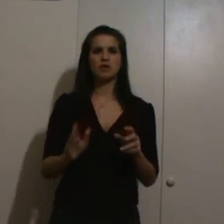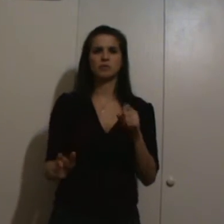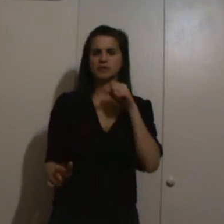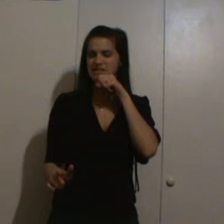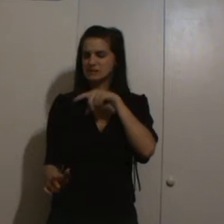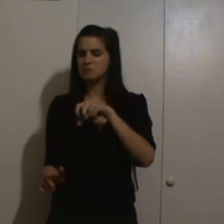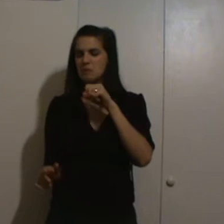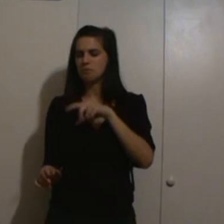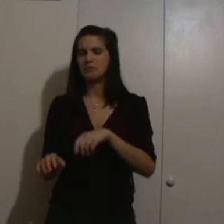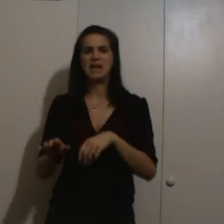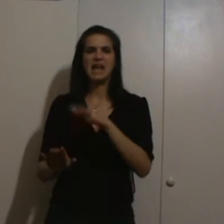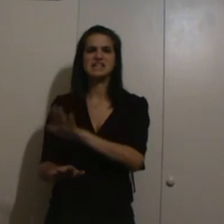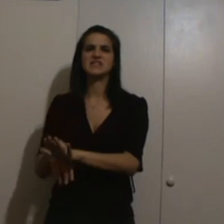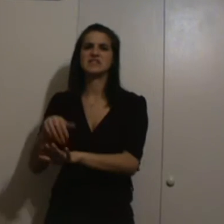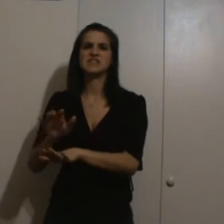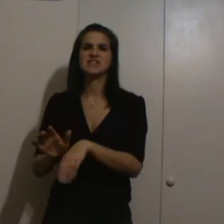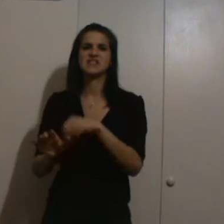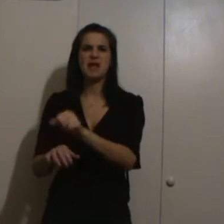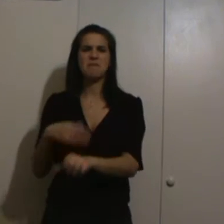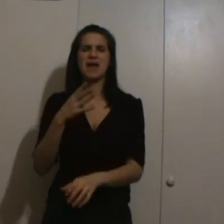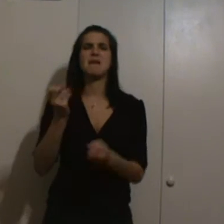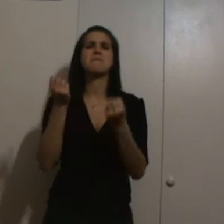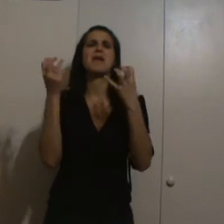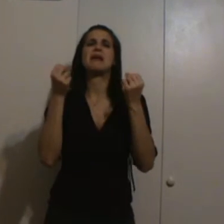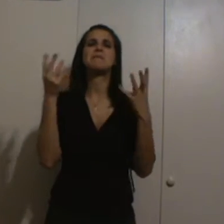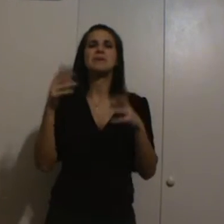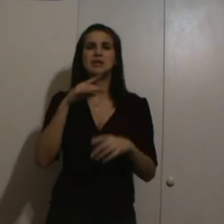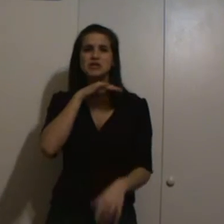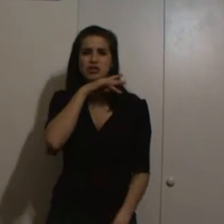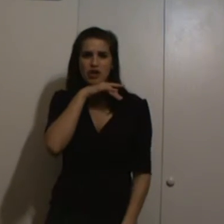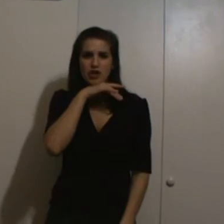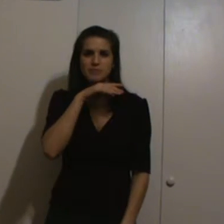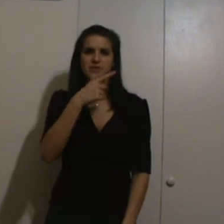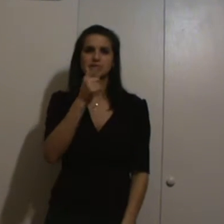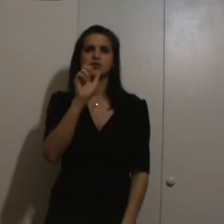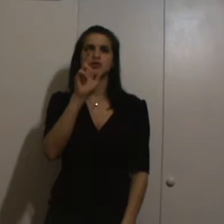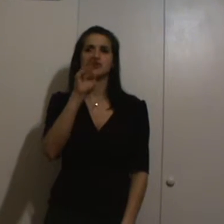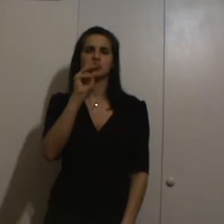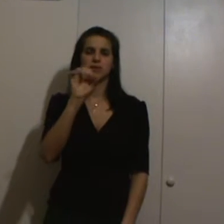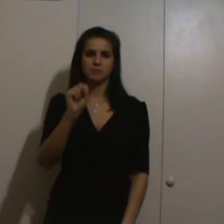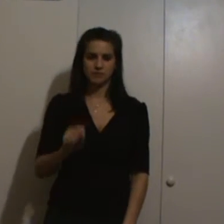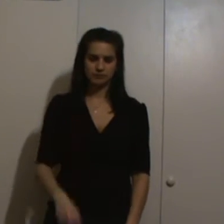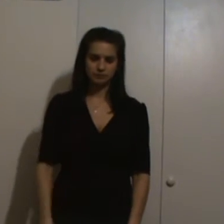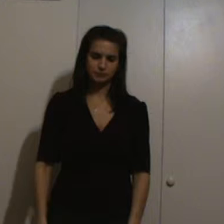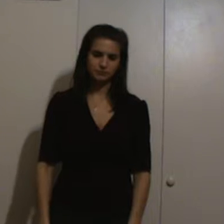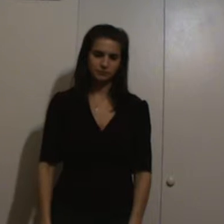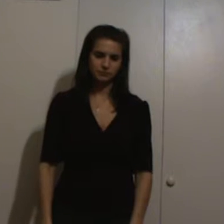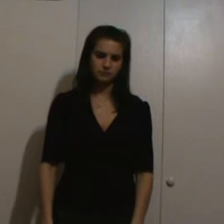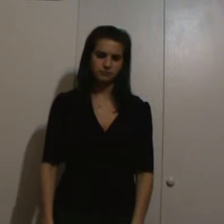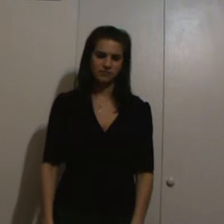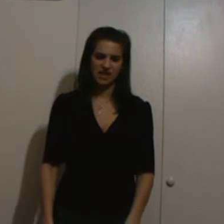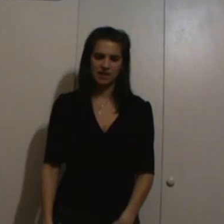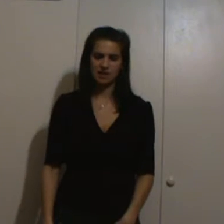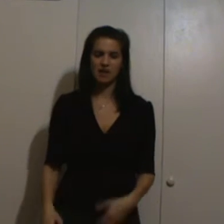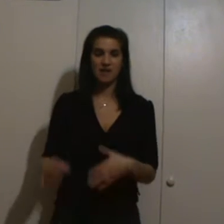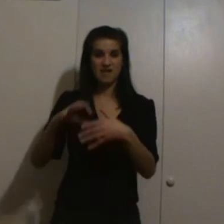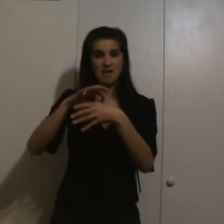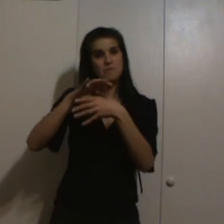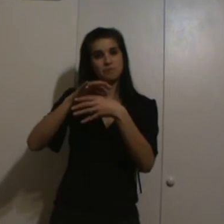billions of consumption germs. There would be meat stored in great piles in the room, and the